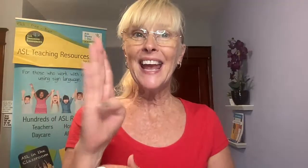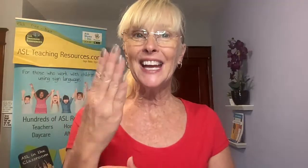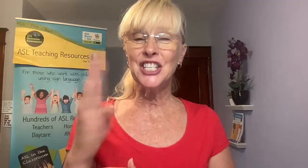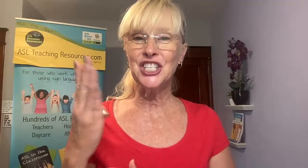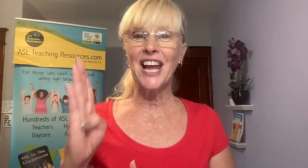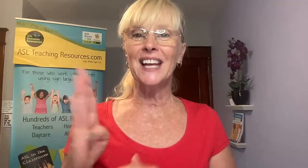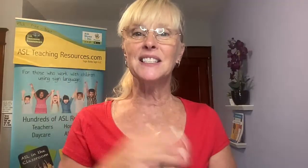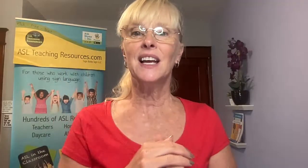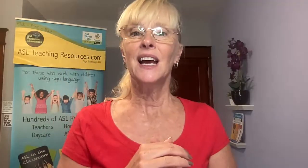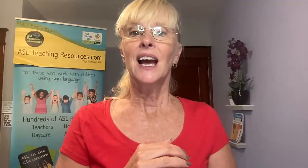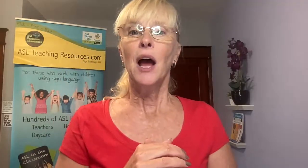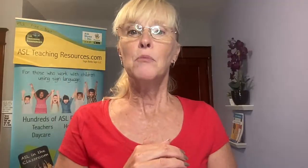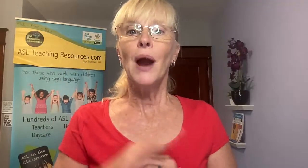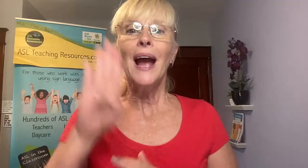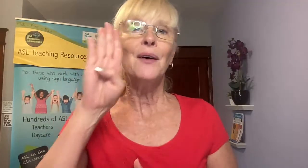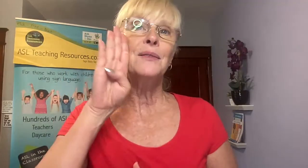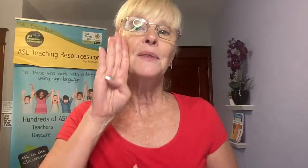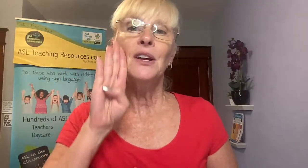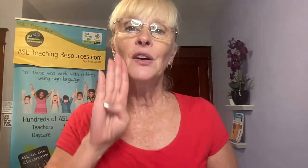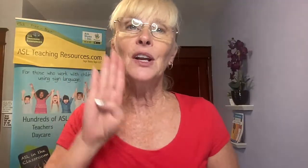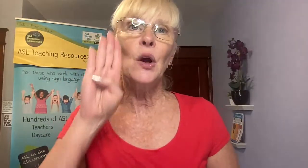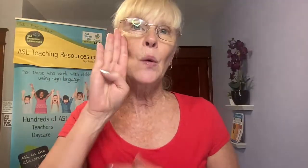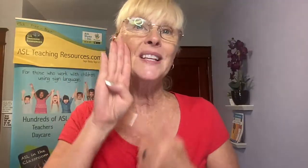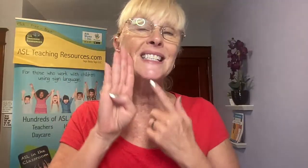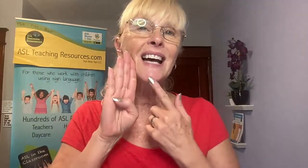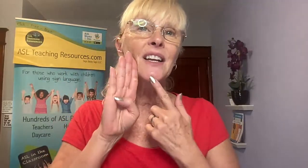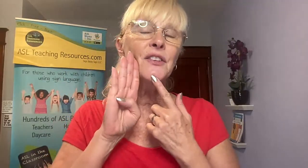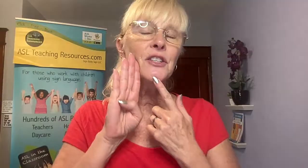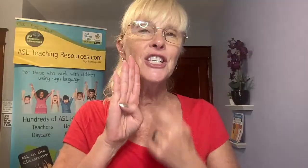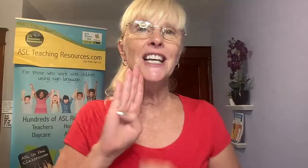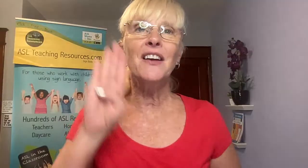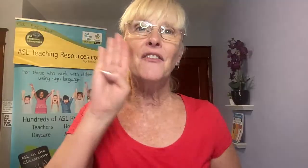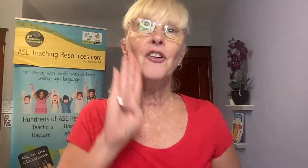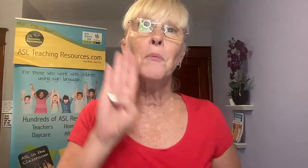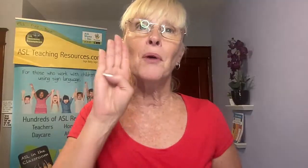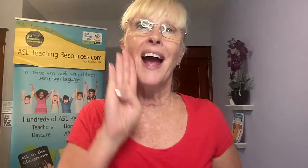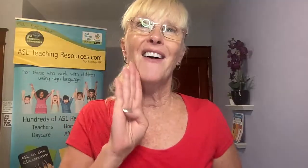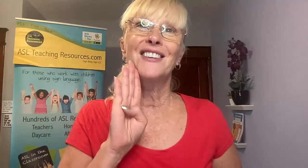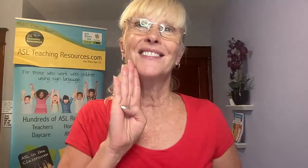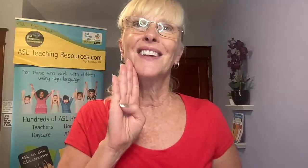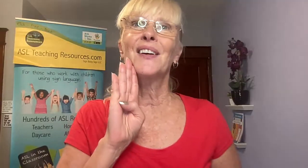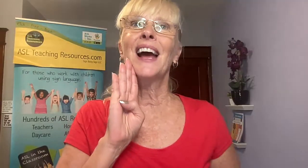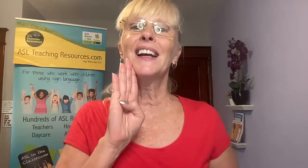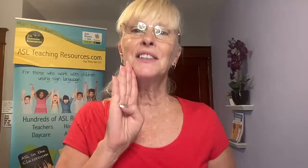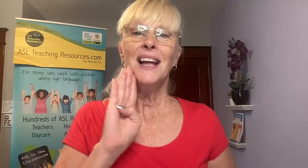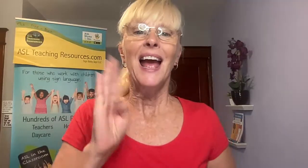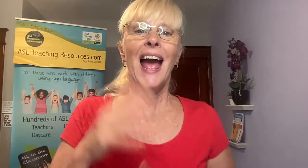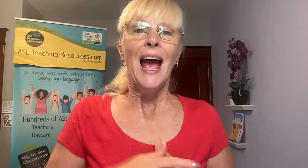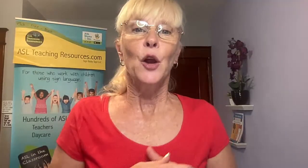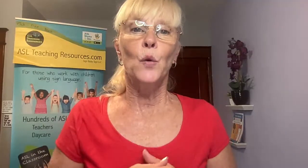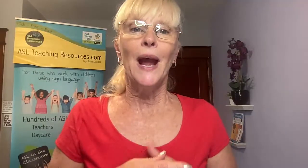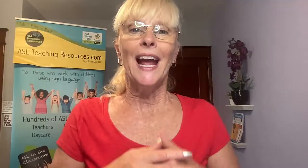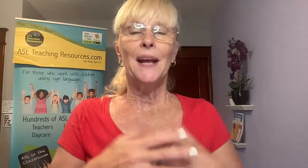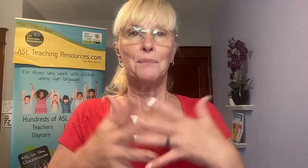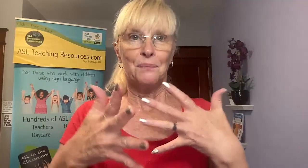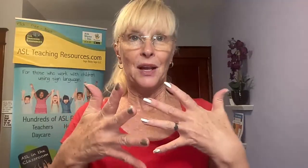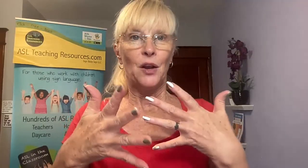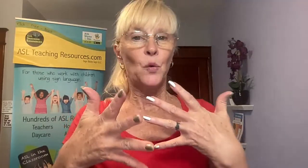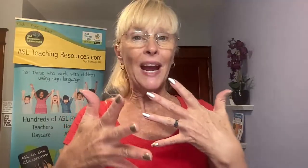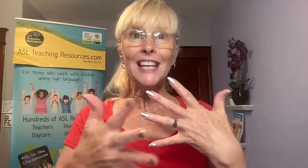hand shakes. Brown. You're going to go on the side of your cheek for brown. Okay. Gray. Gray, just